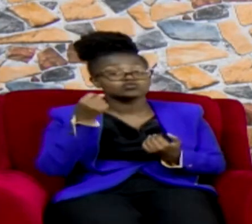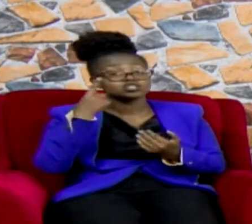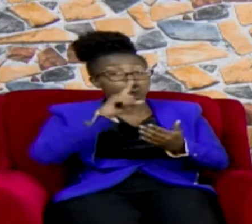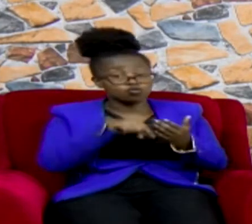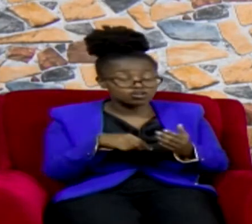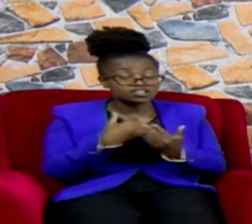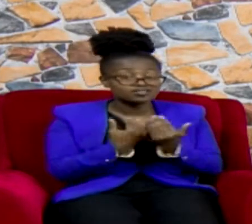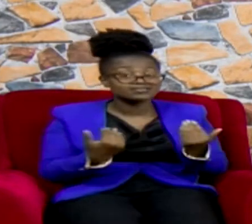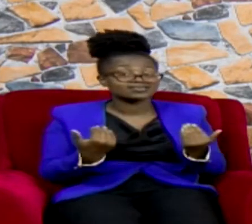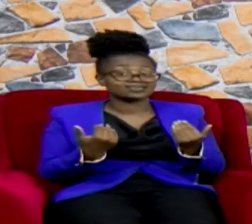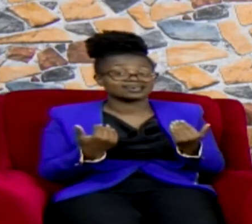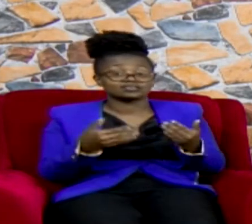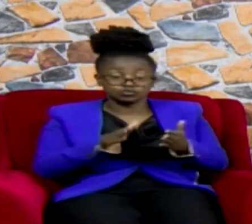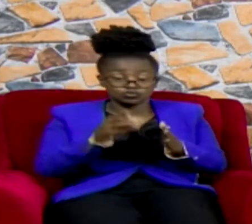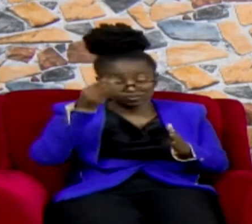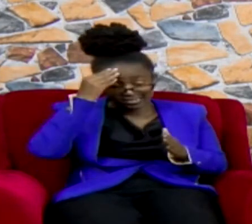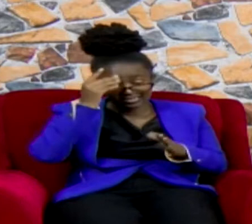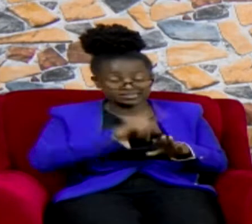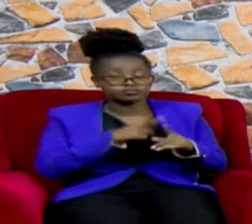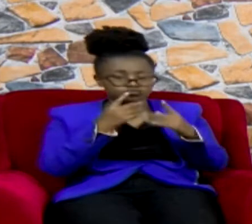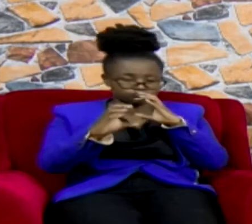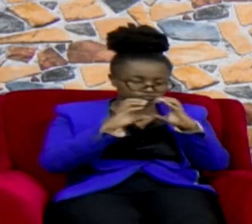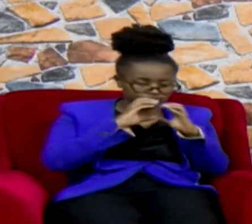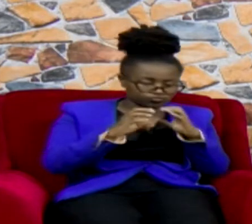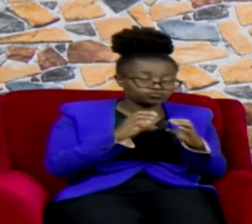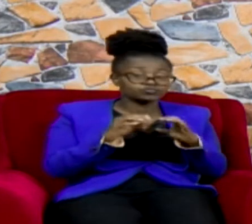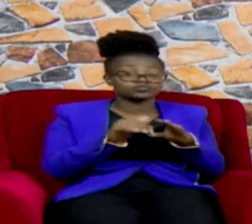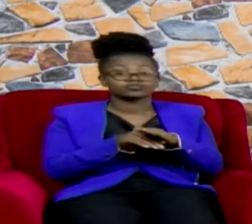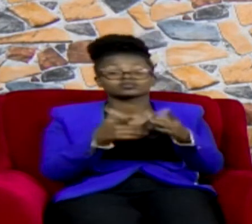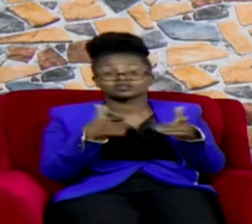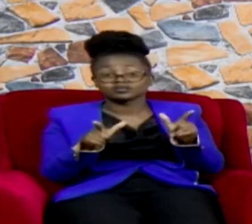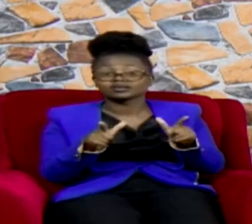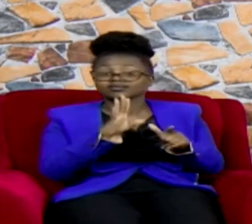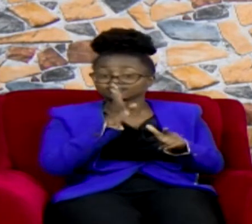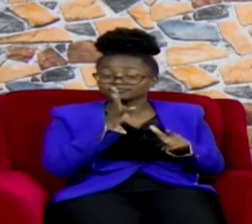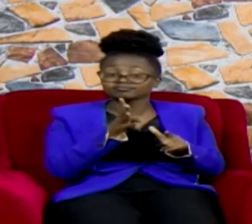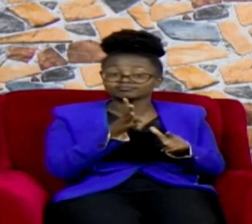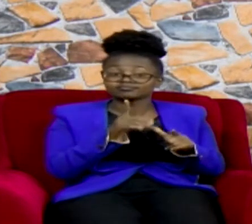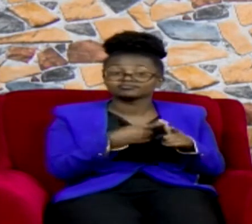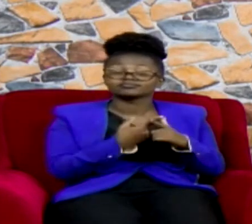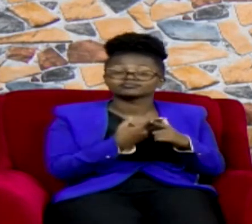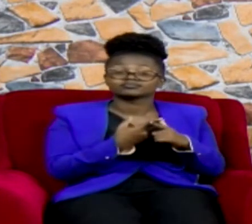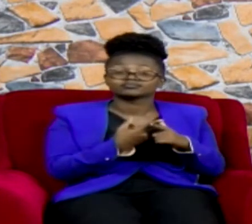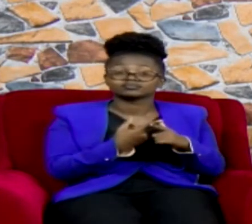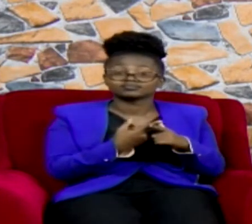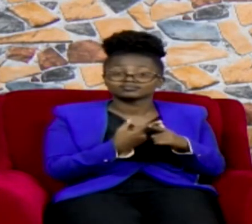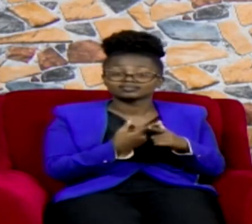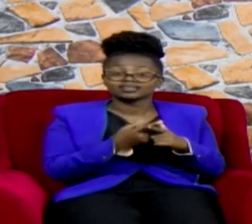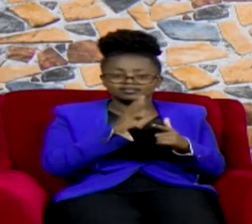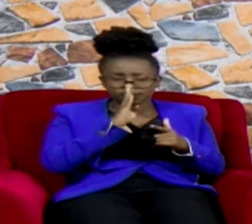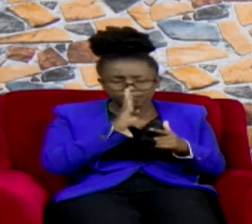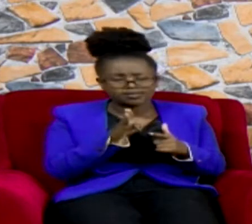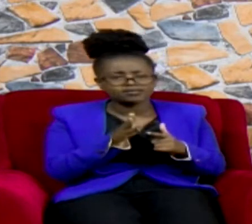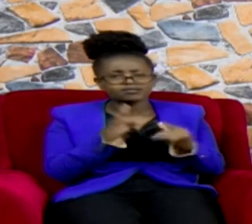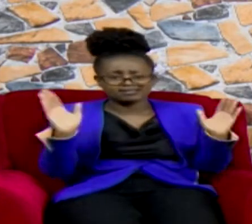what is your child's style of learning when it comes to communication in terms of language and speech, and then we just let them be